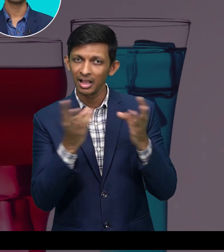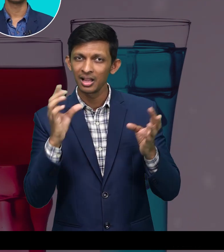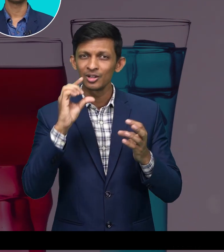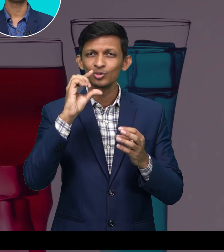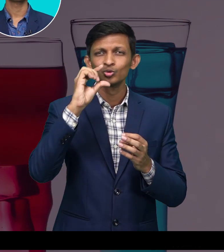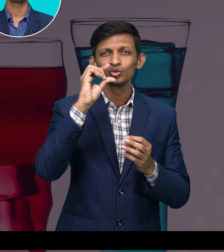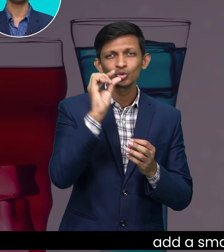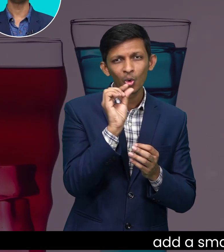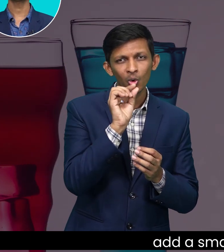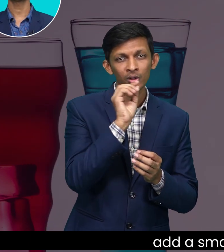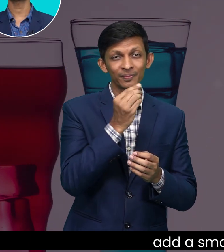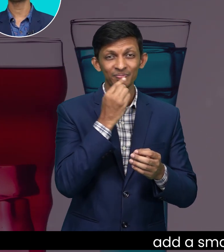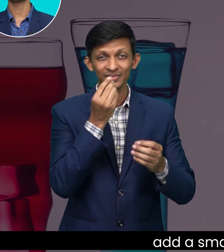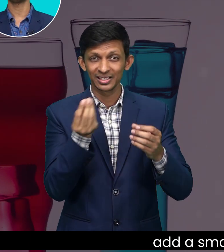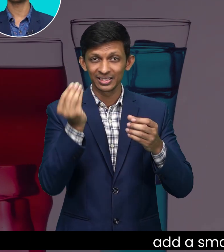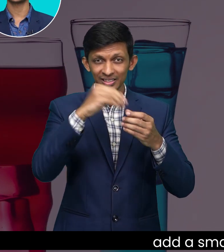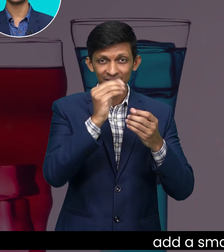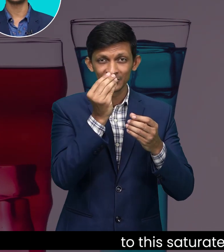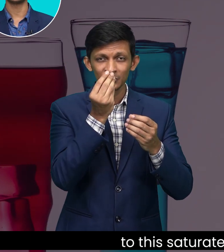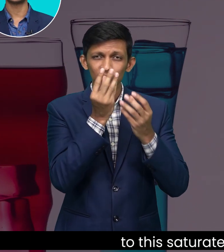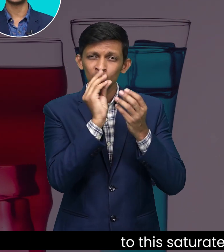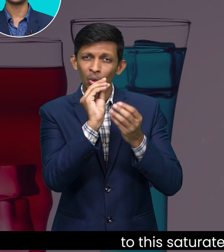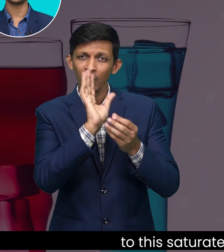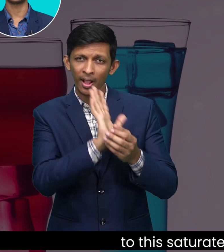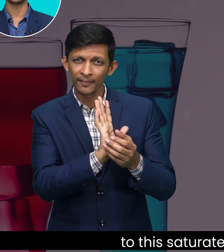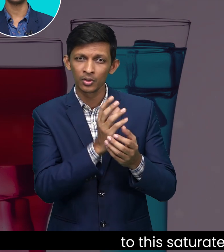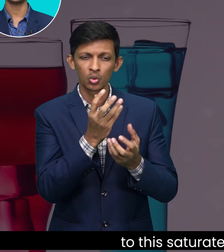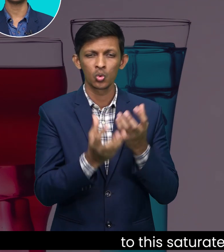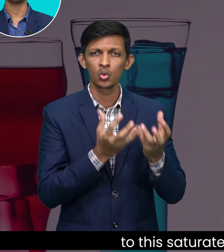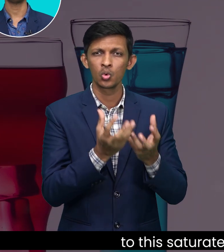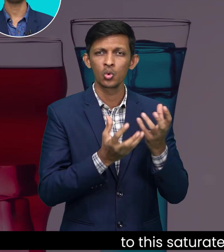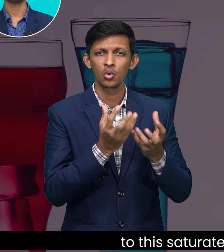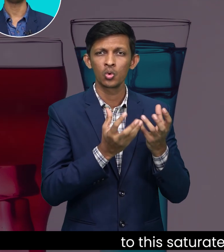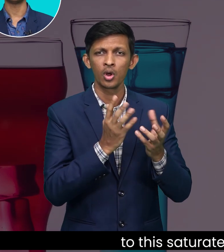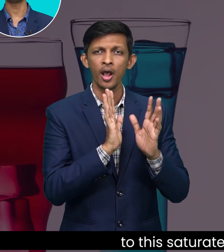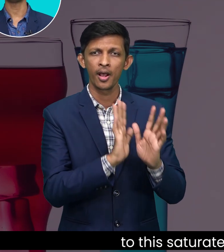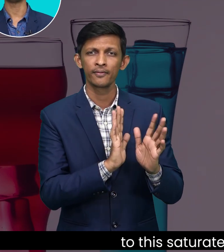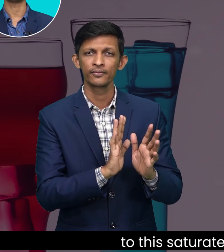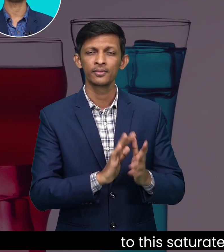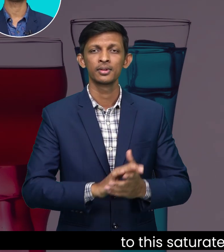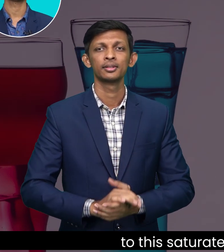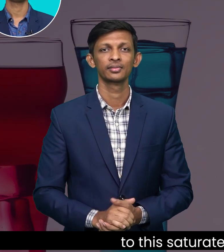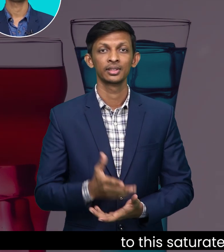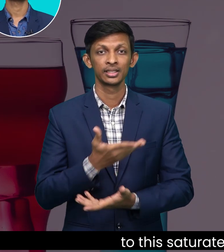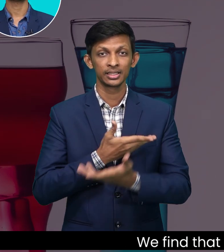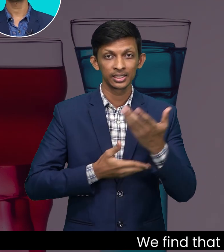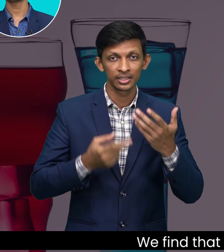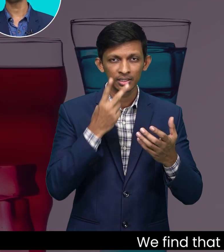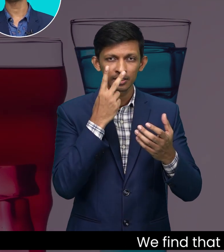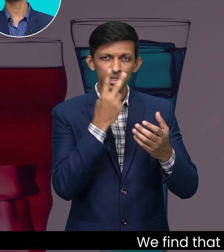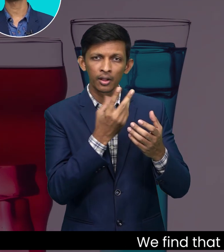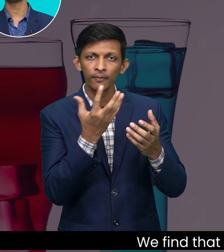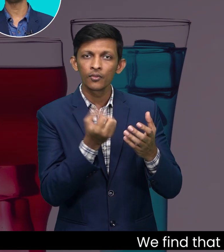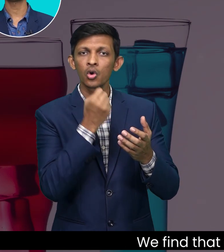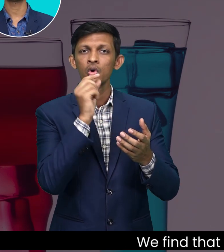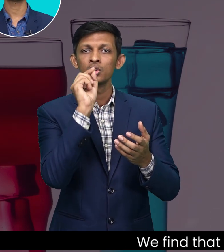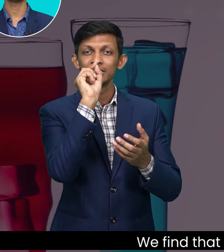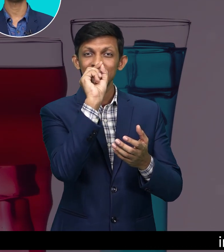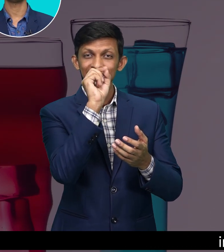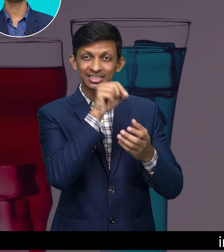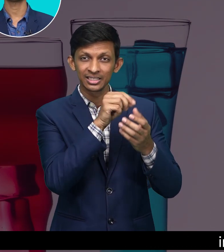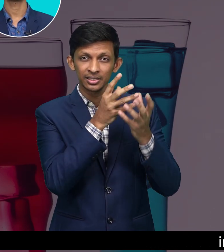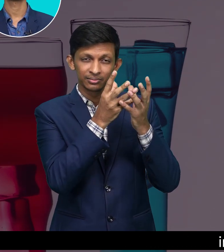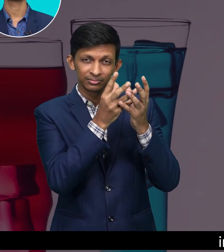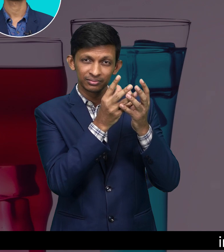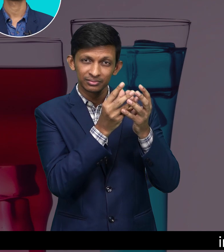Now, add a small quantity of salt to the saturated solution and heat it. We find that the salt is